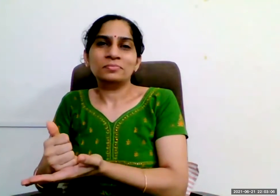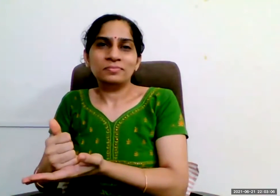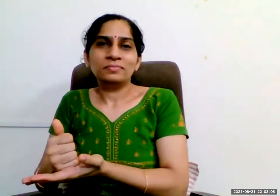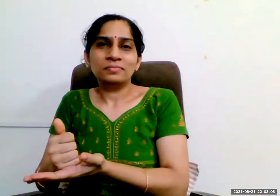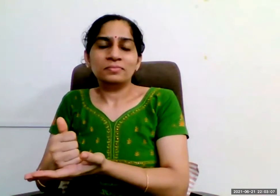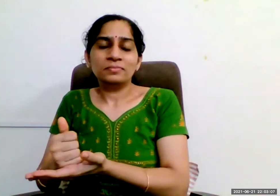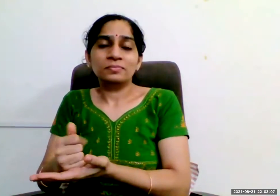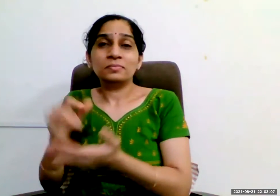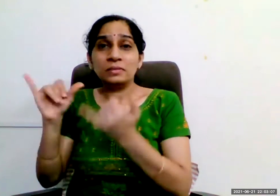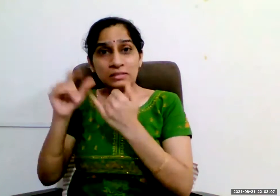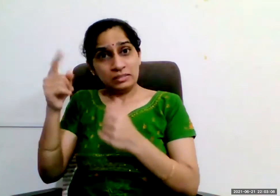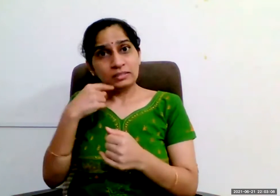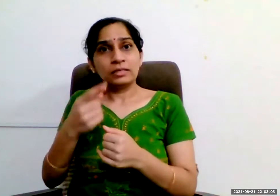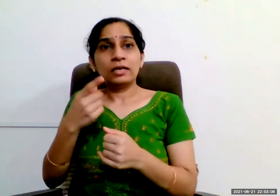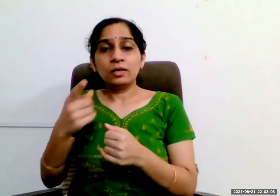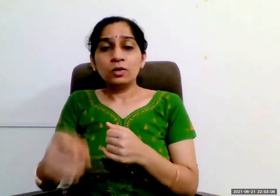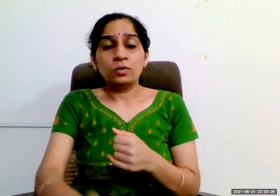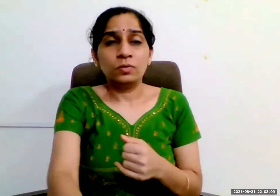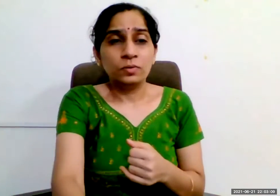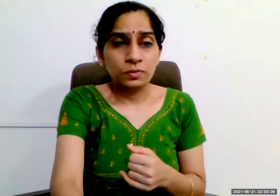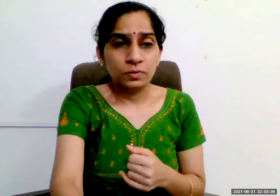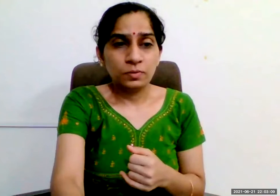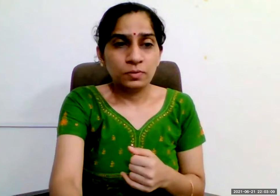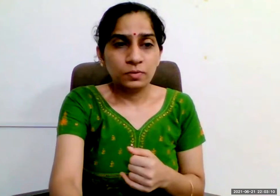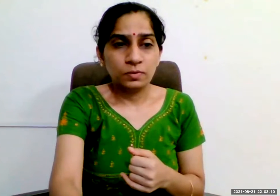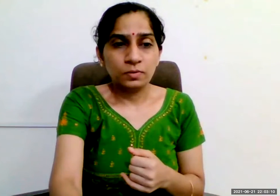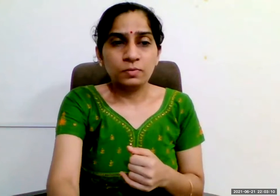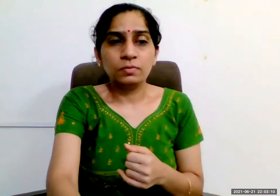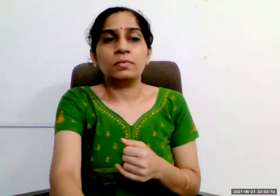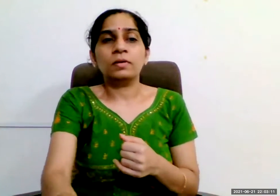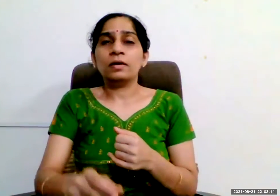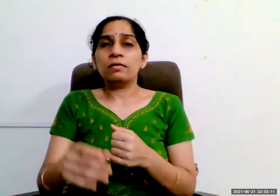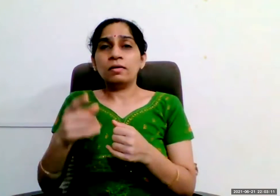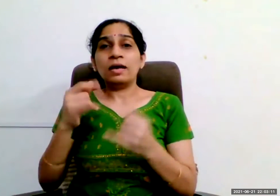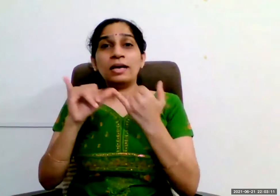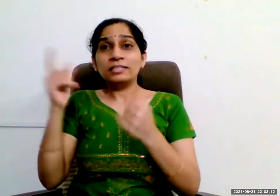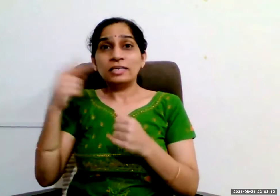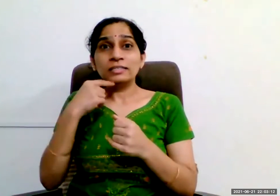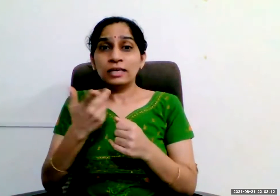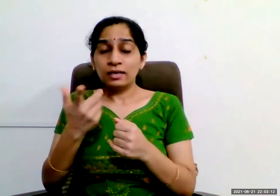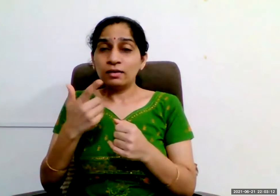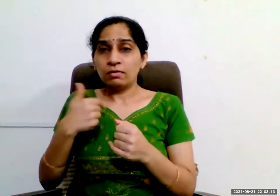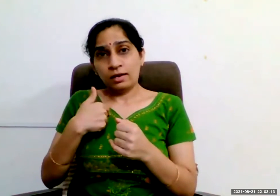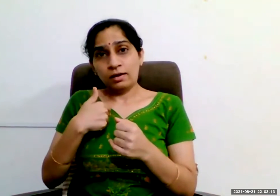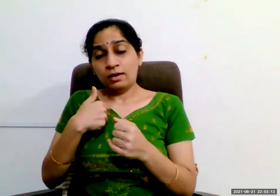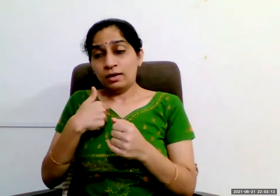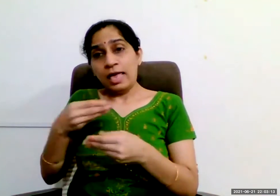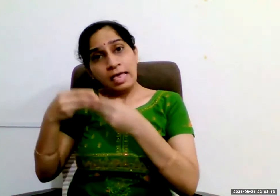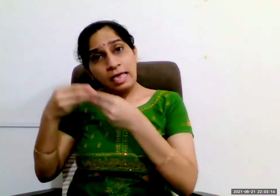with devotion, I give them what they lack and I preserve what they have.